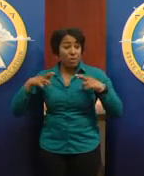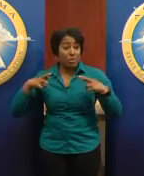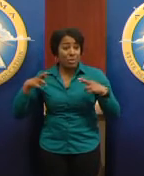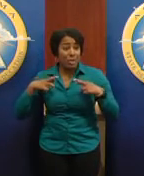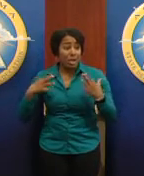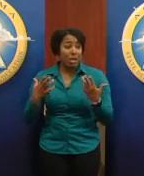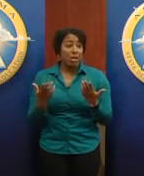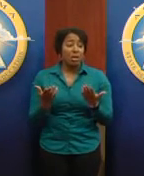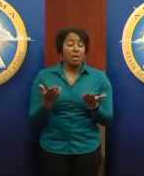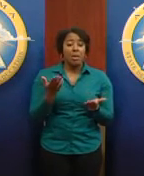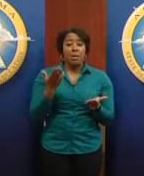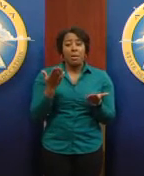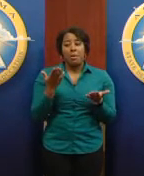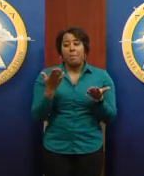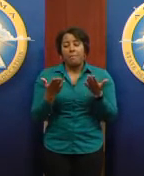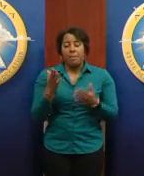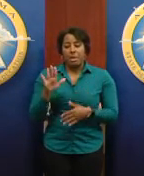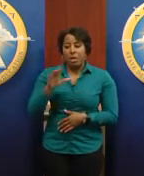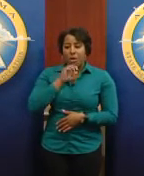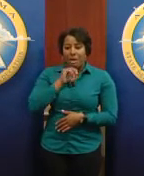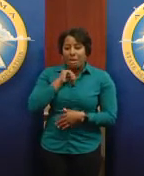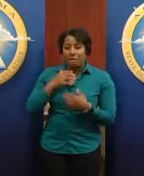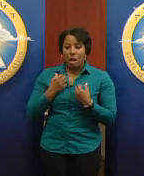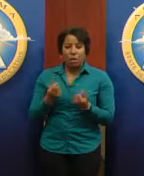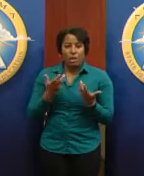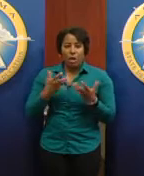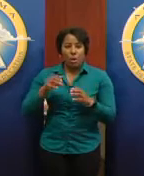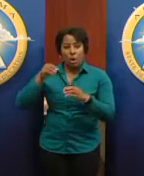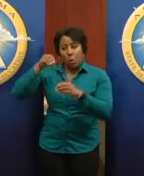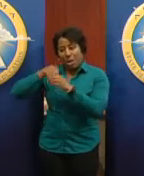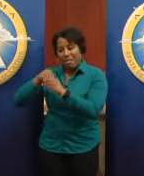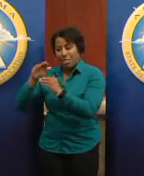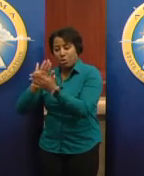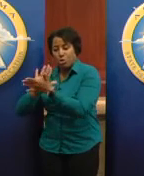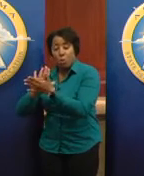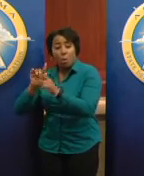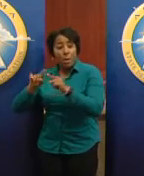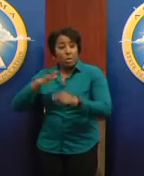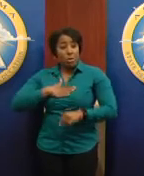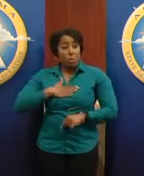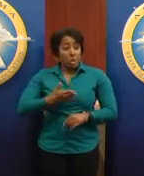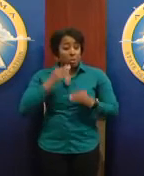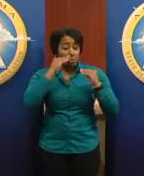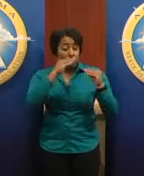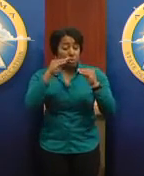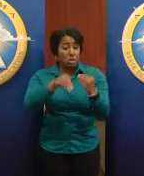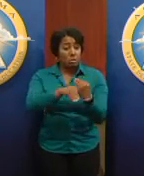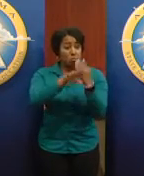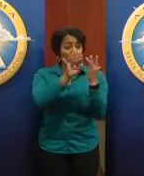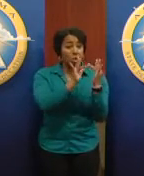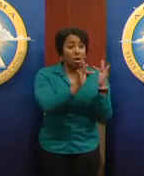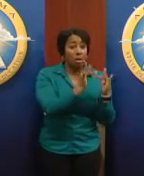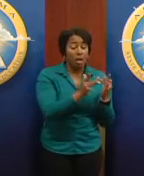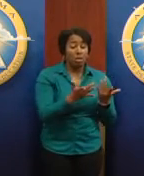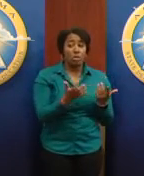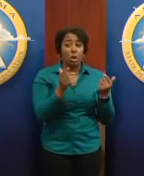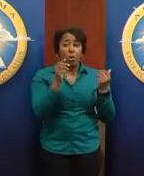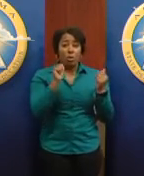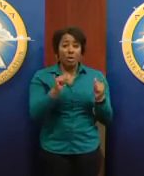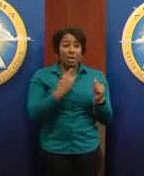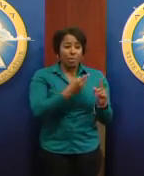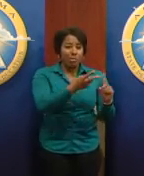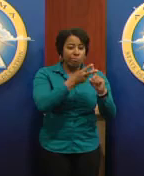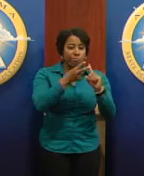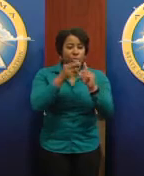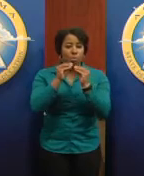in the school based on their age or condition, but they're willing to teach the remote lessons. So can we get more people to come in and to